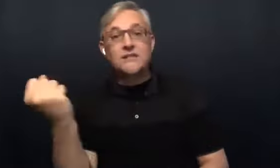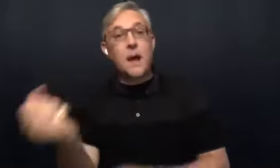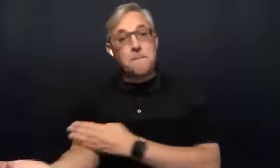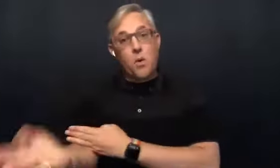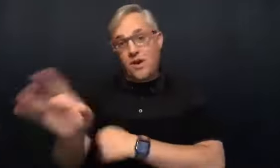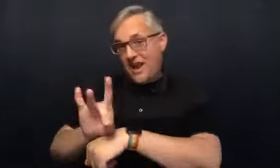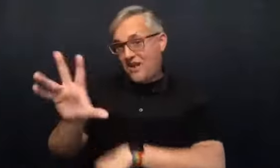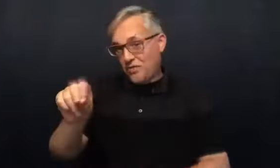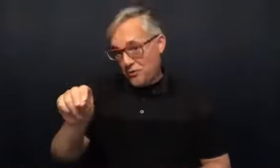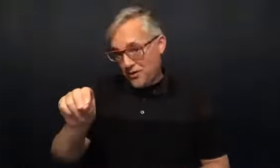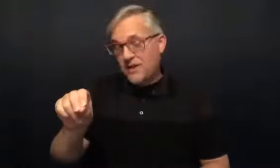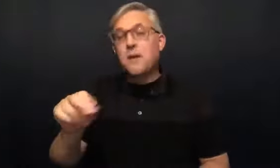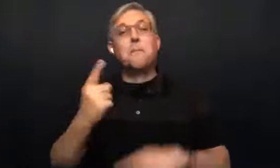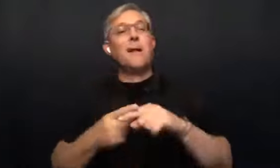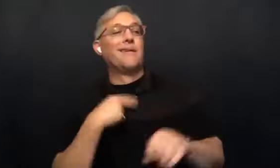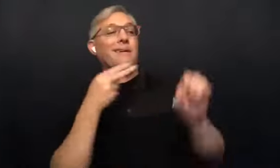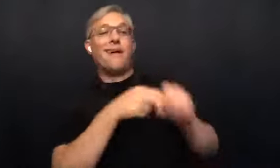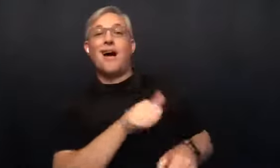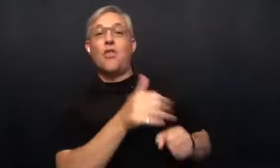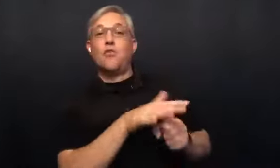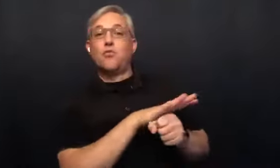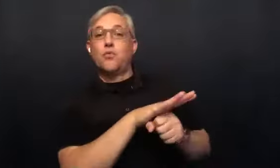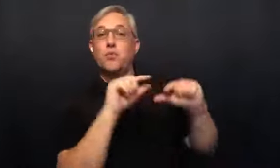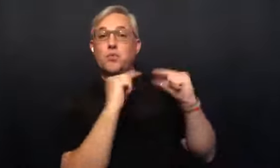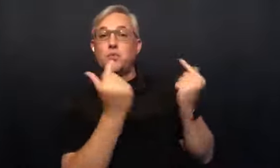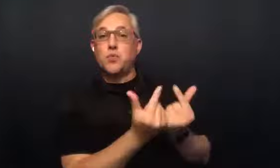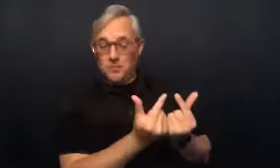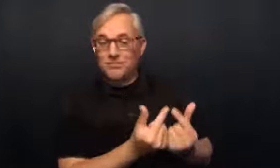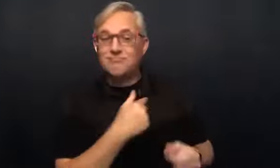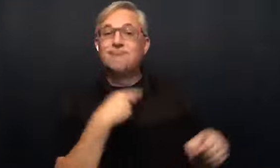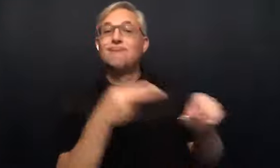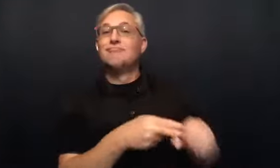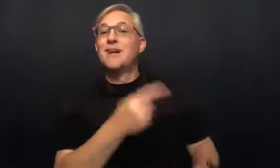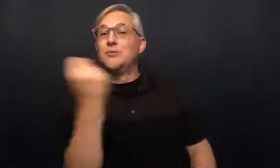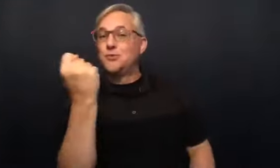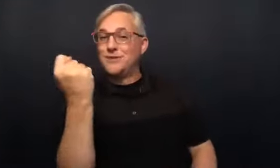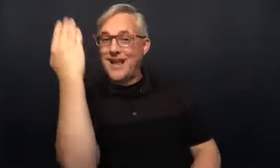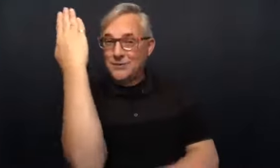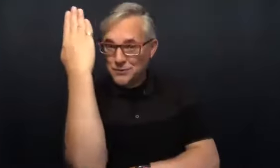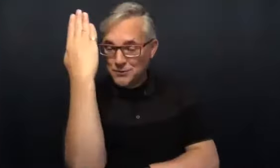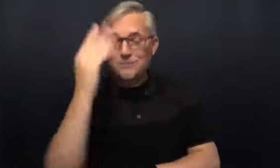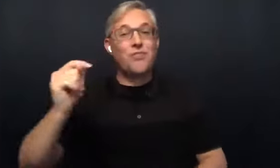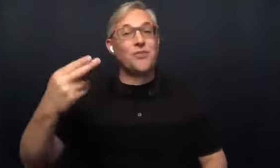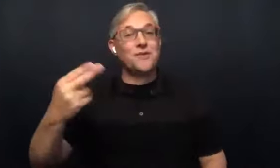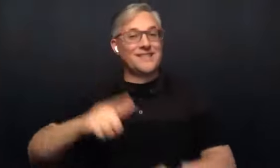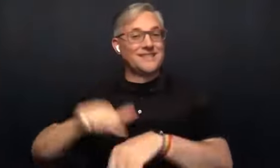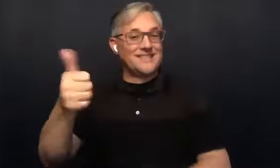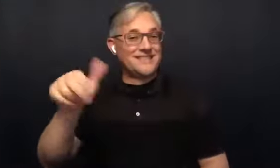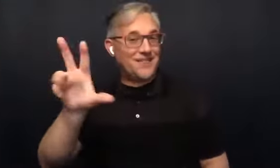at another local group called the Clean Air Al-Anon Family Group, Tuesday noons and Thursday at 10:30. I love being in the middle of